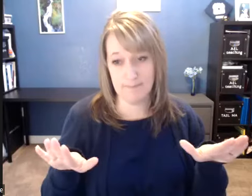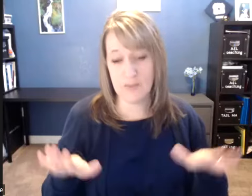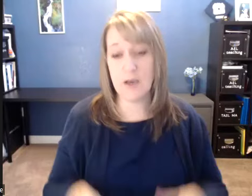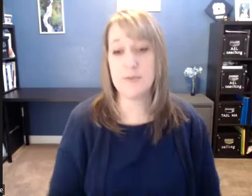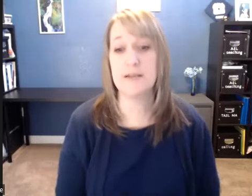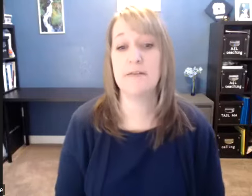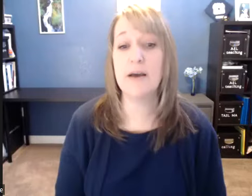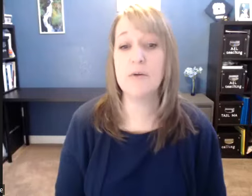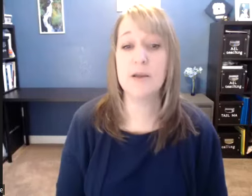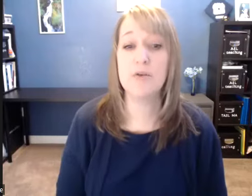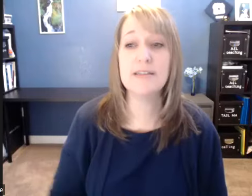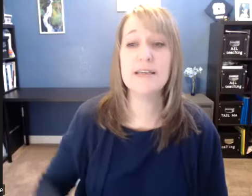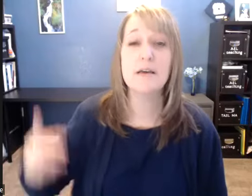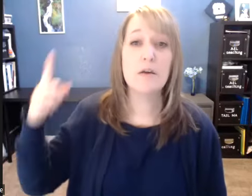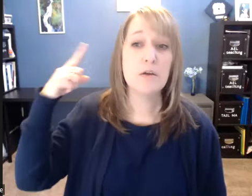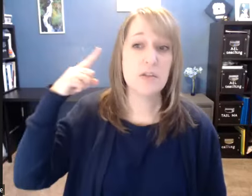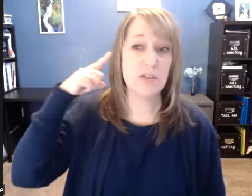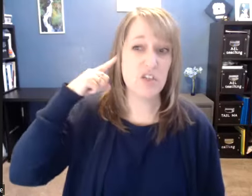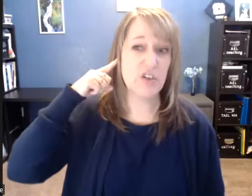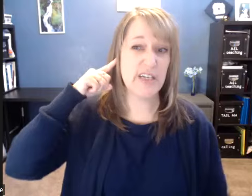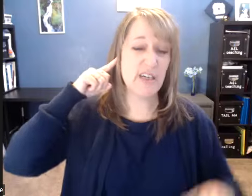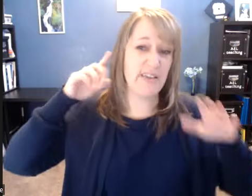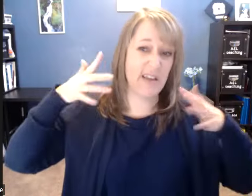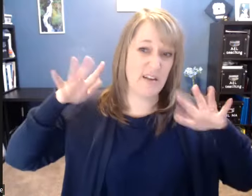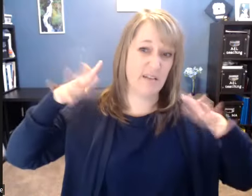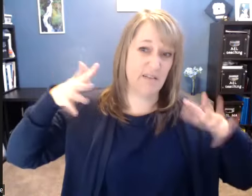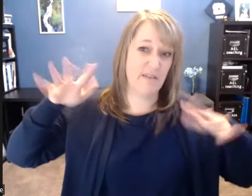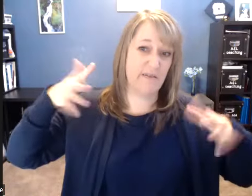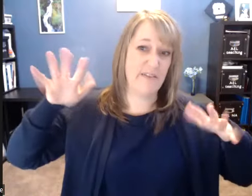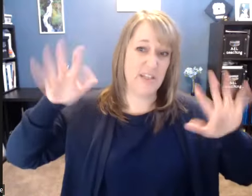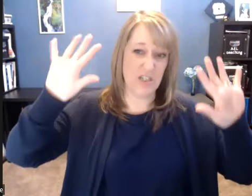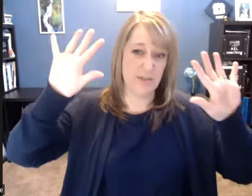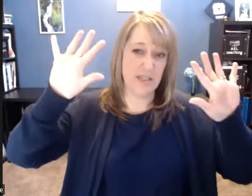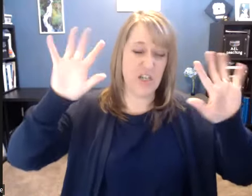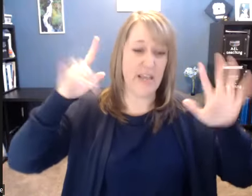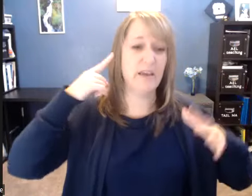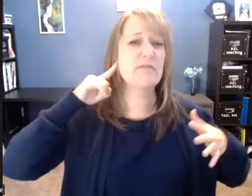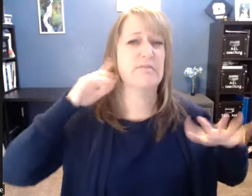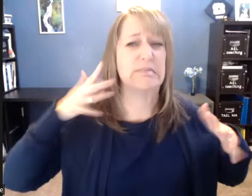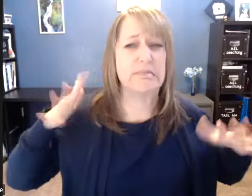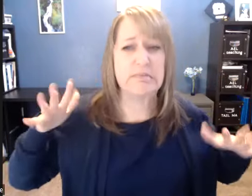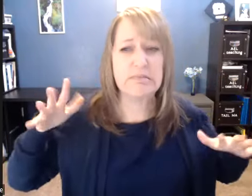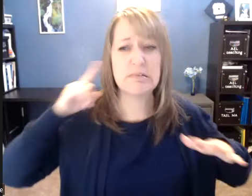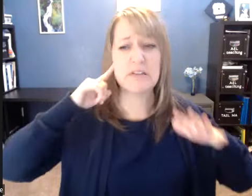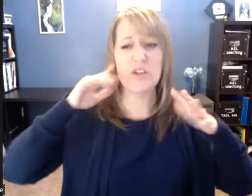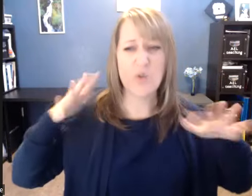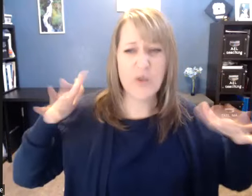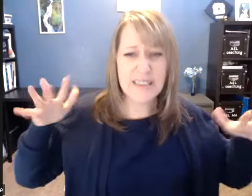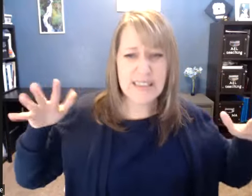The opposite of that would be noisy. So touch your ear and then 5 hand shapes that shake. Noisy.